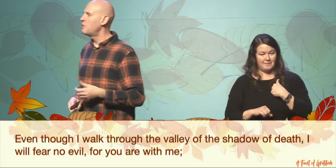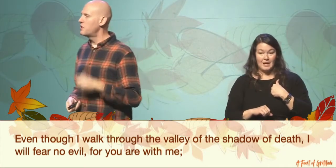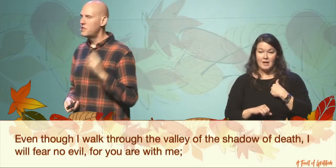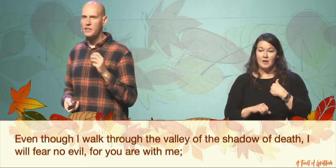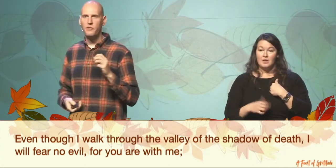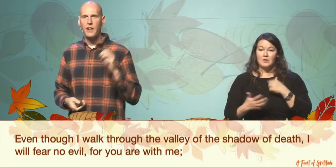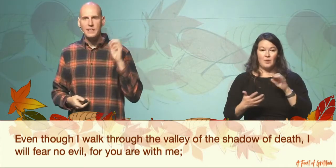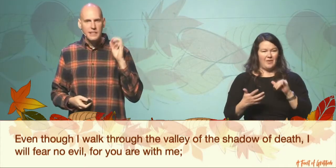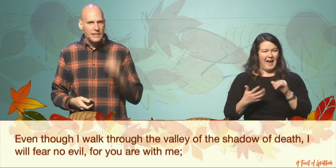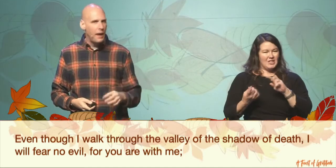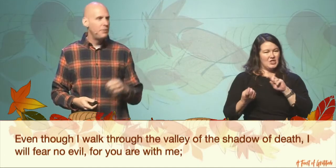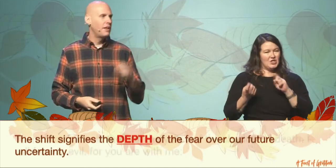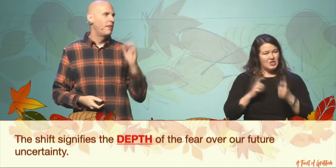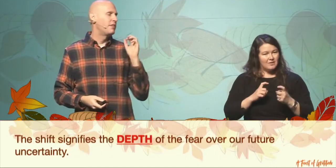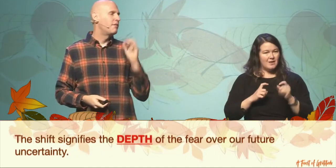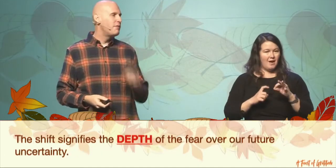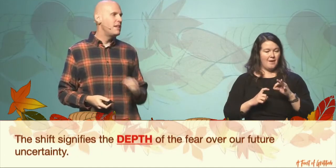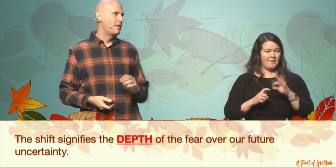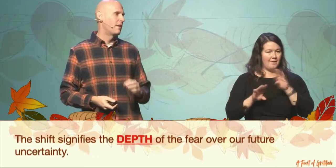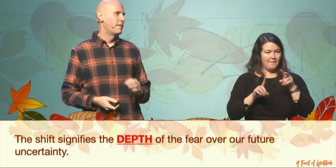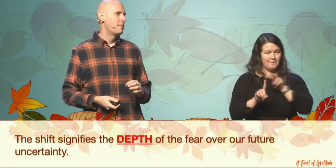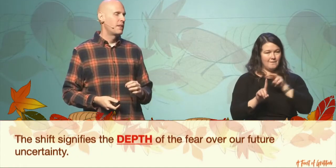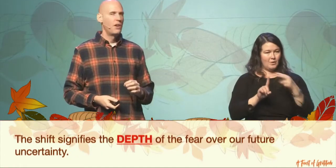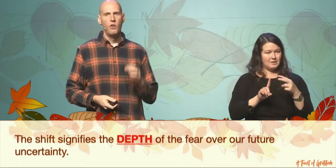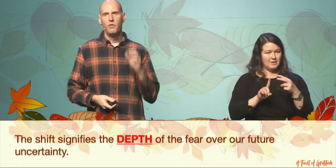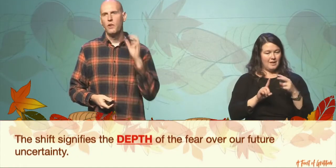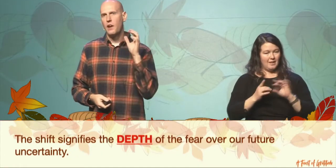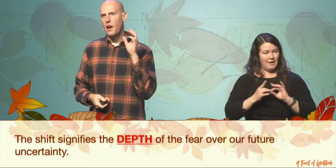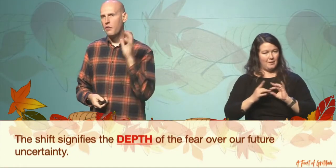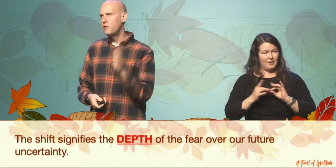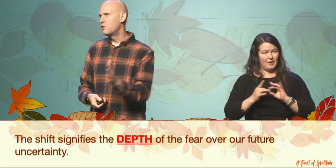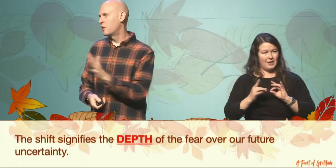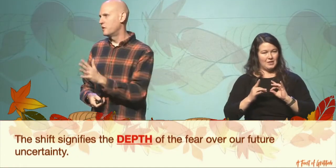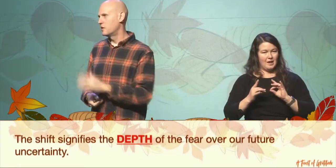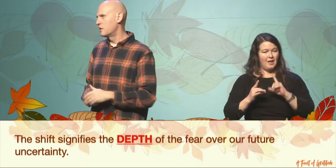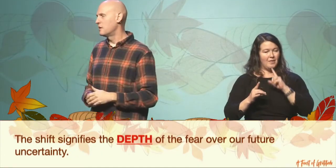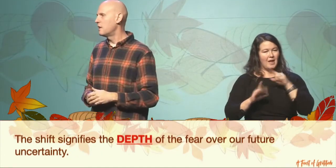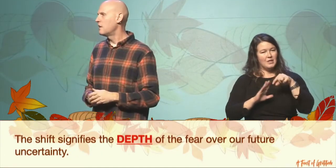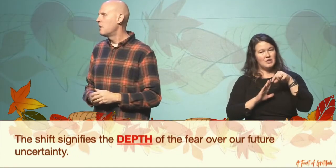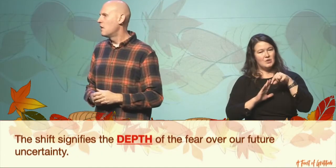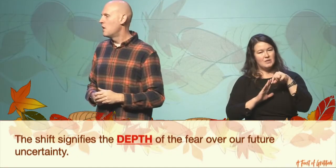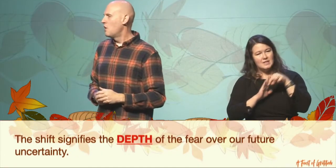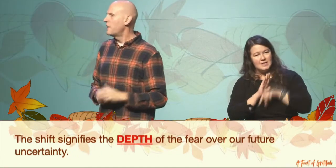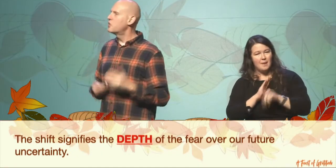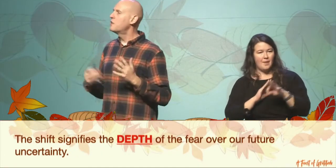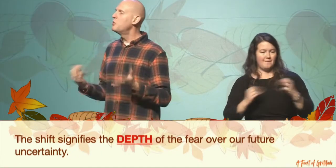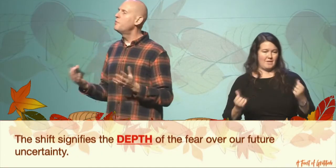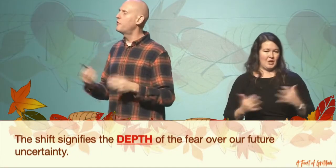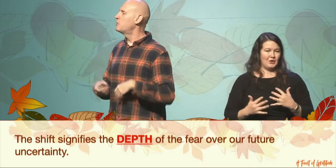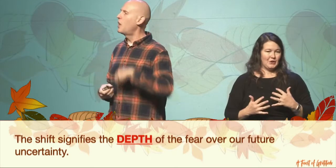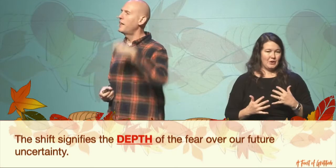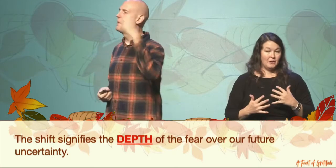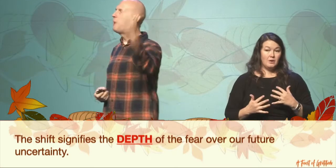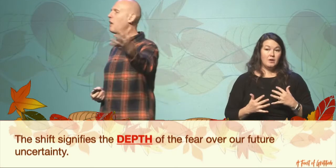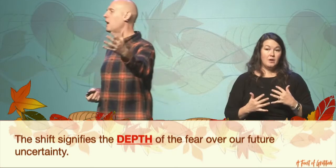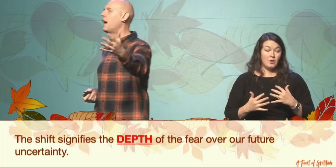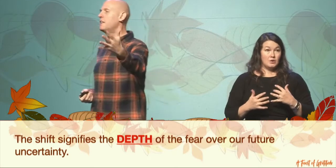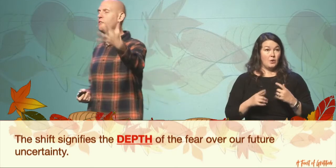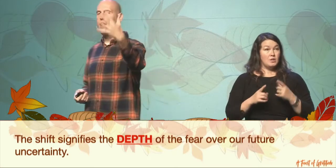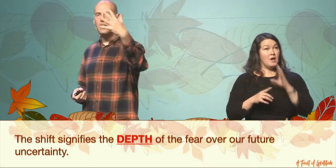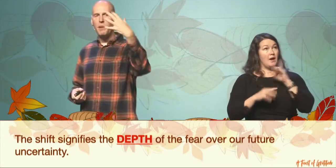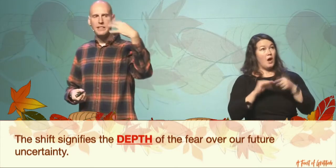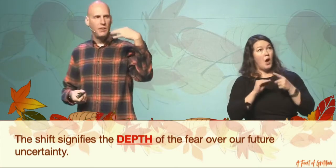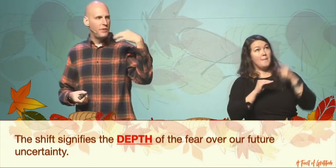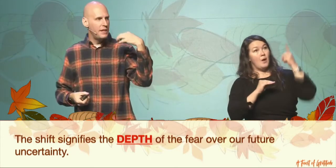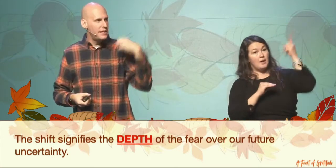in language signifies the depth of the fear over our future uncertainty. Right? There's a movement from talking about God